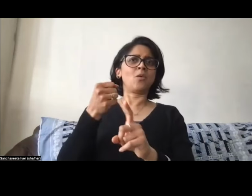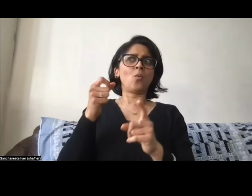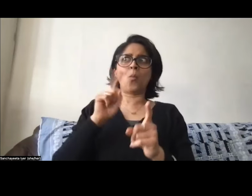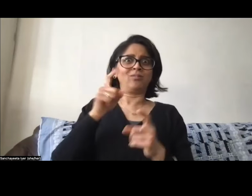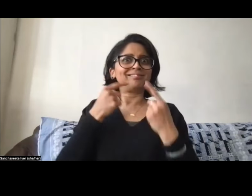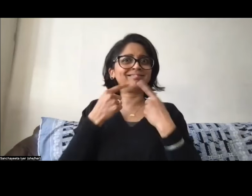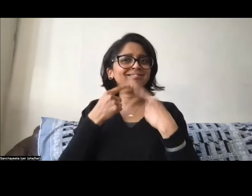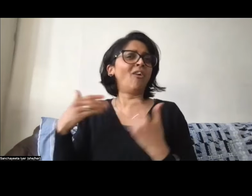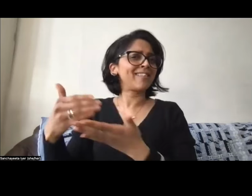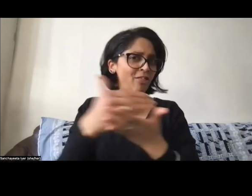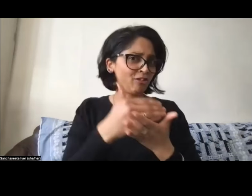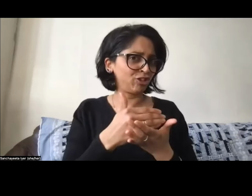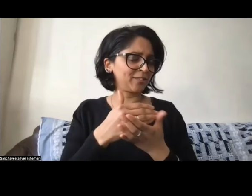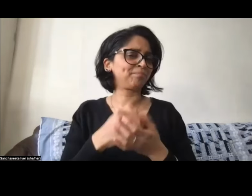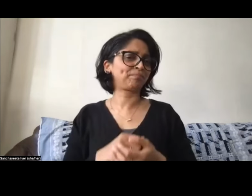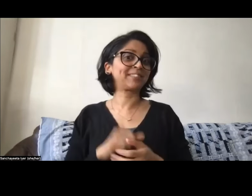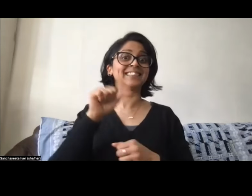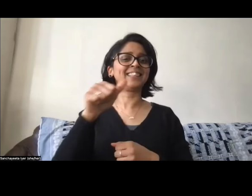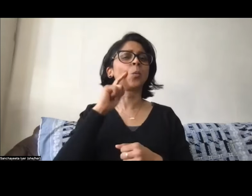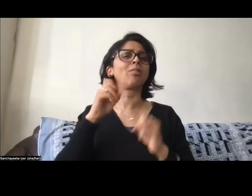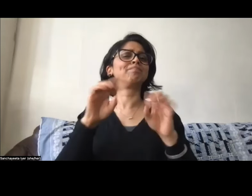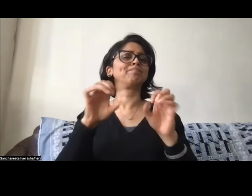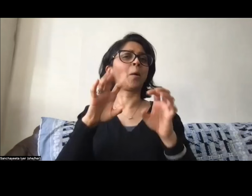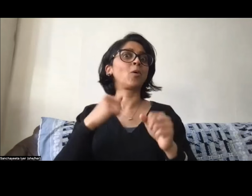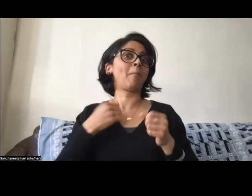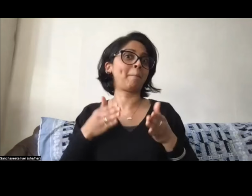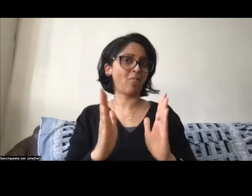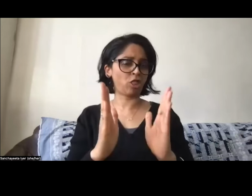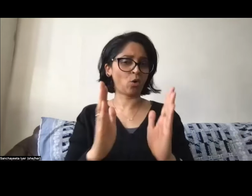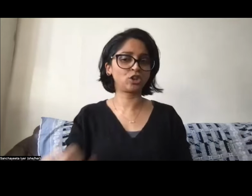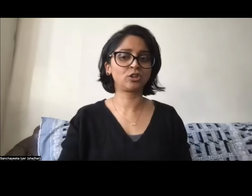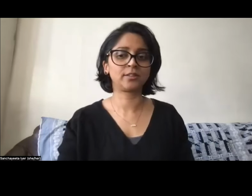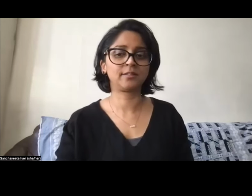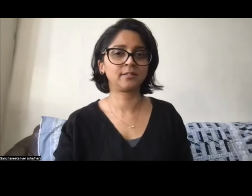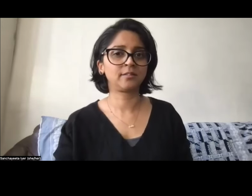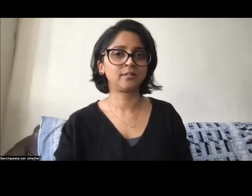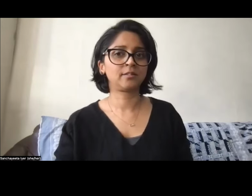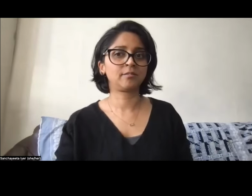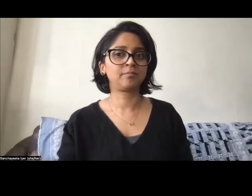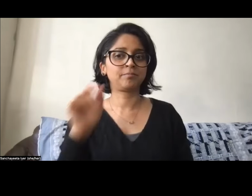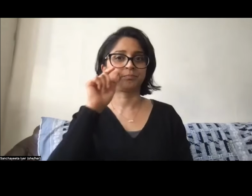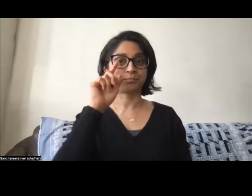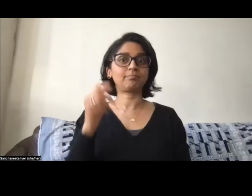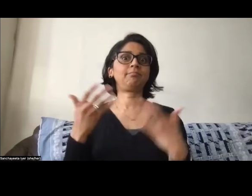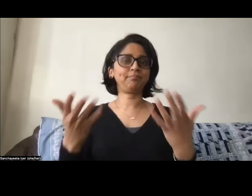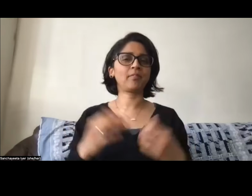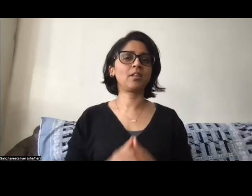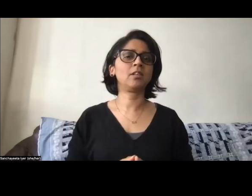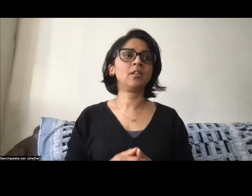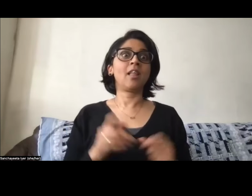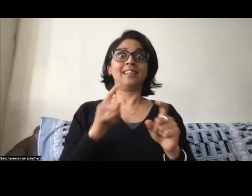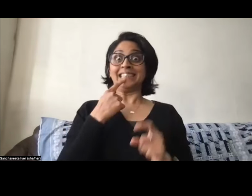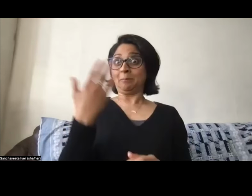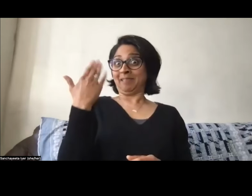my research took place throughout the pandemic, which of course impacted the data collection. So I'm just going to talk about my methodology.